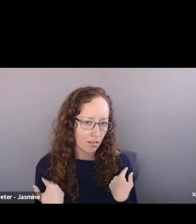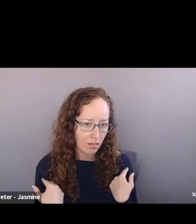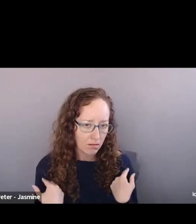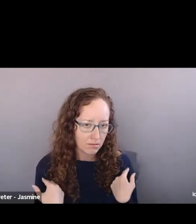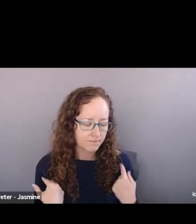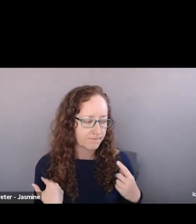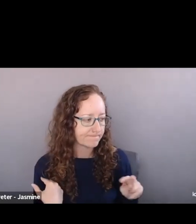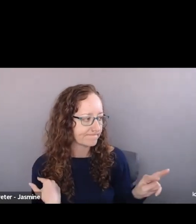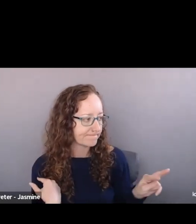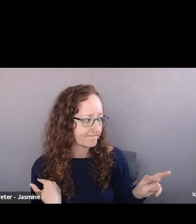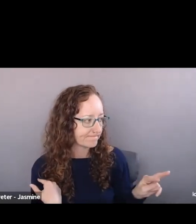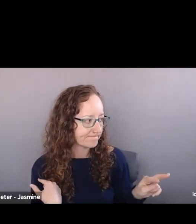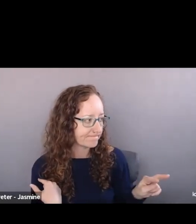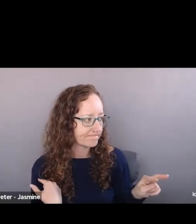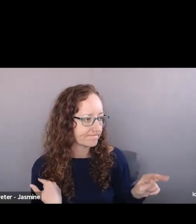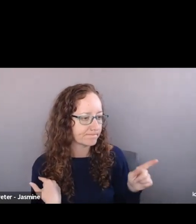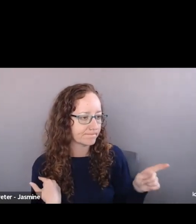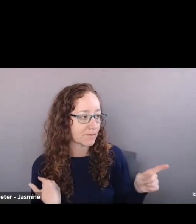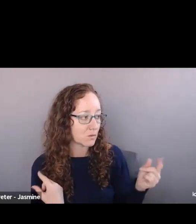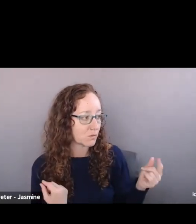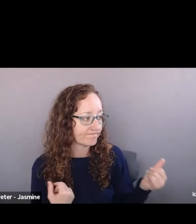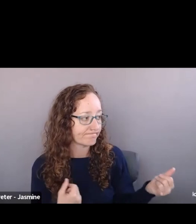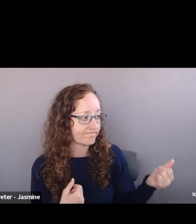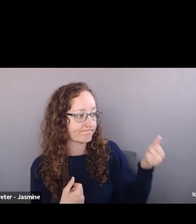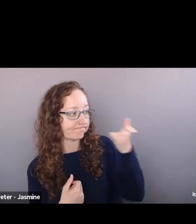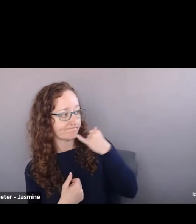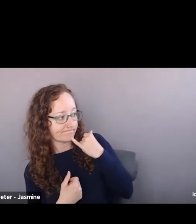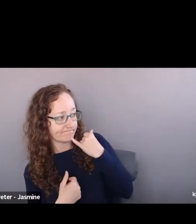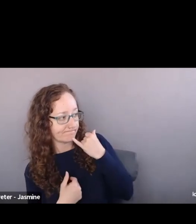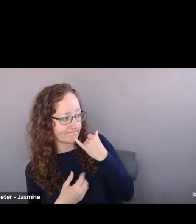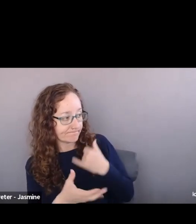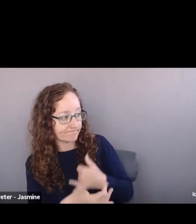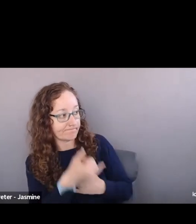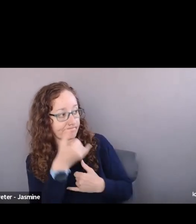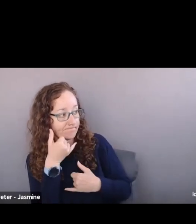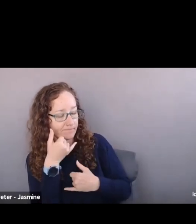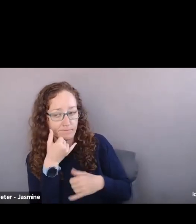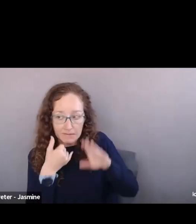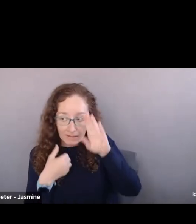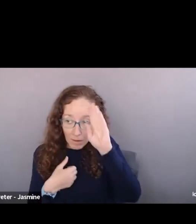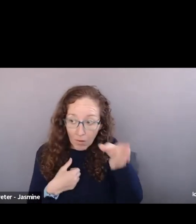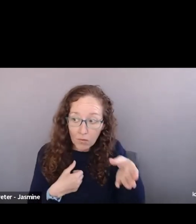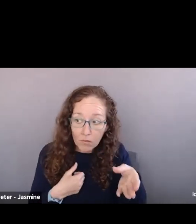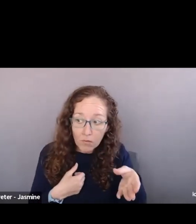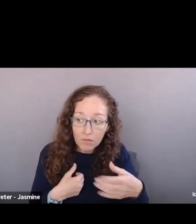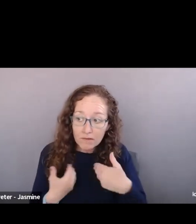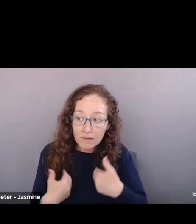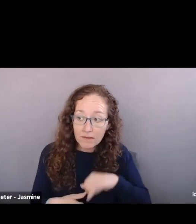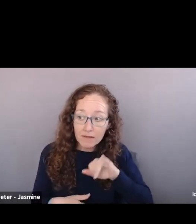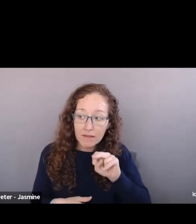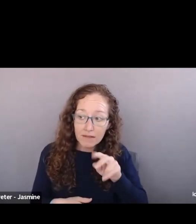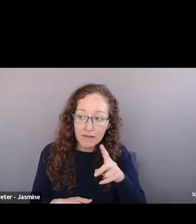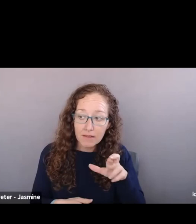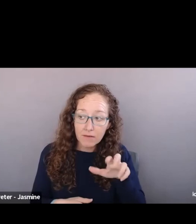forward. He handed me the phone. I took it and said, "Hello, this is Indira